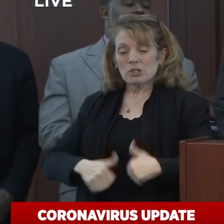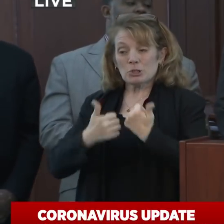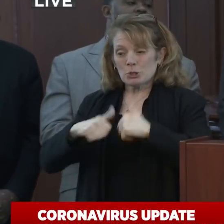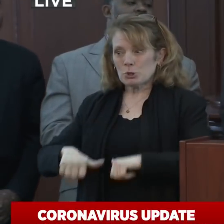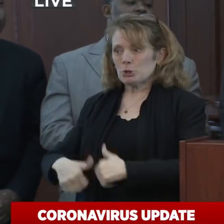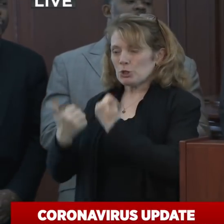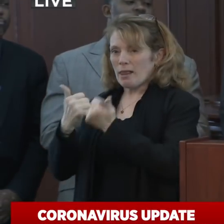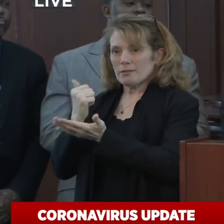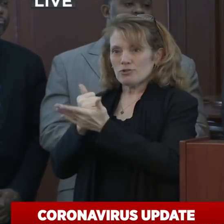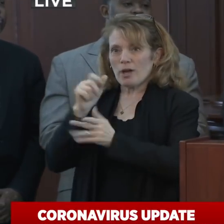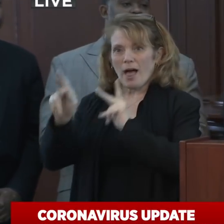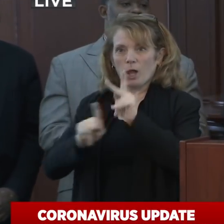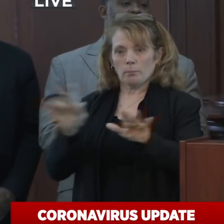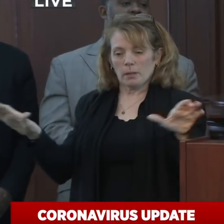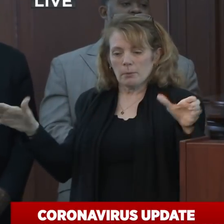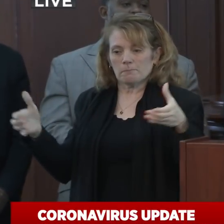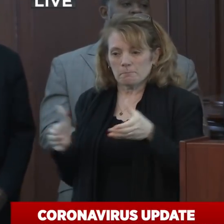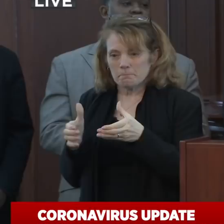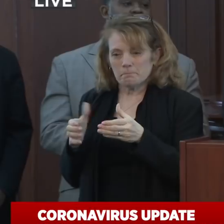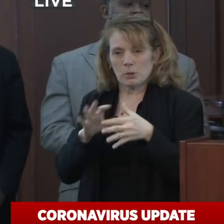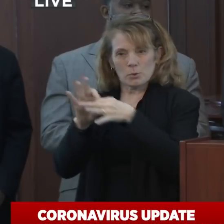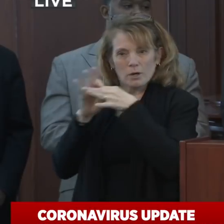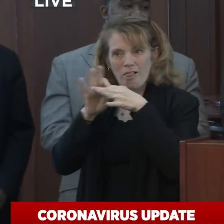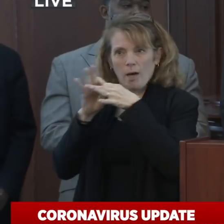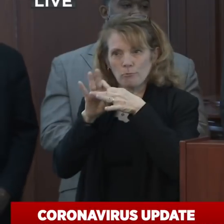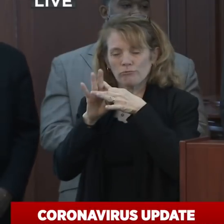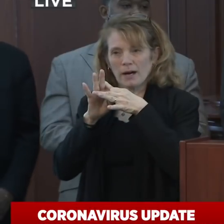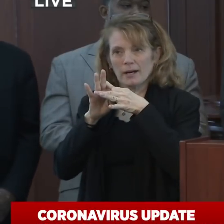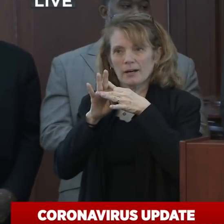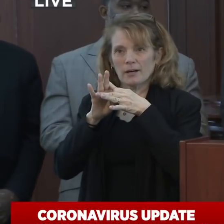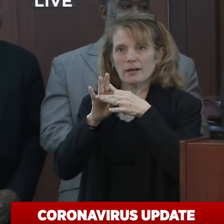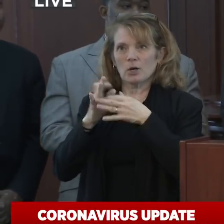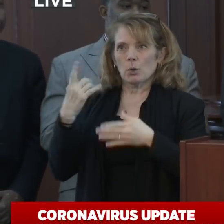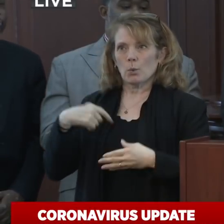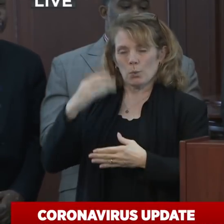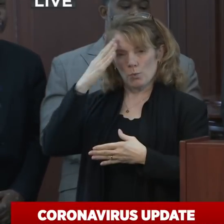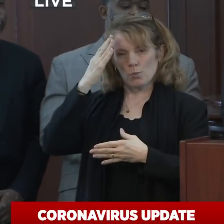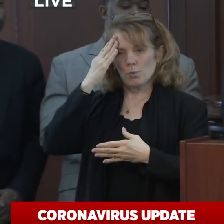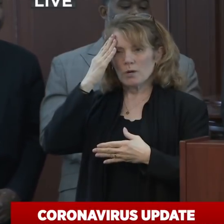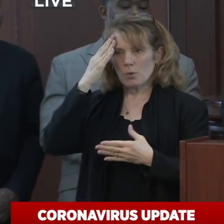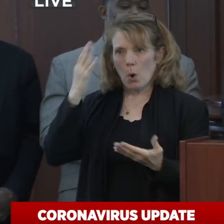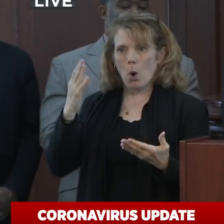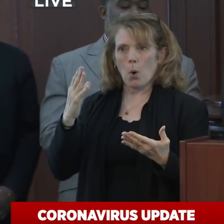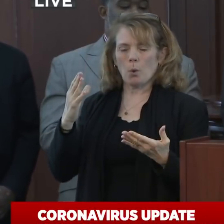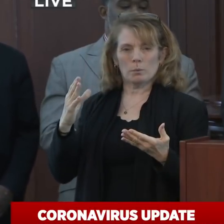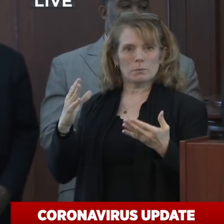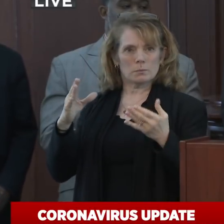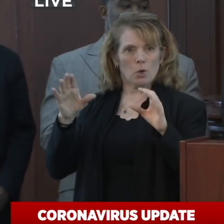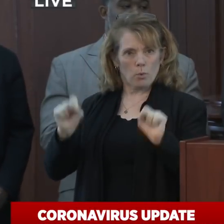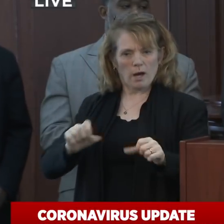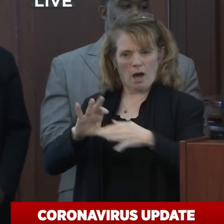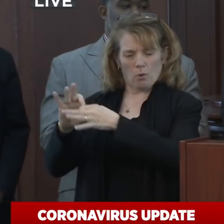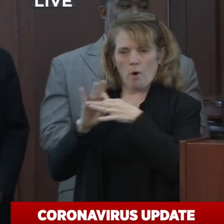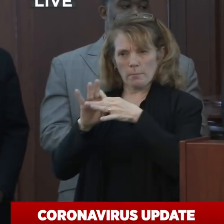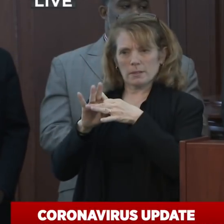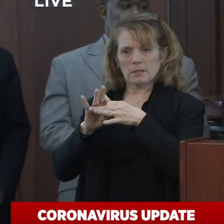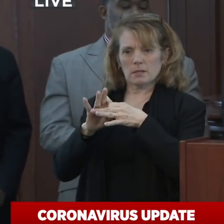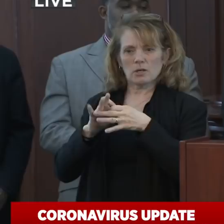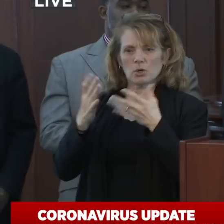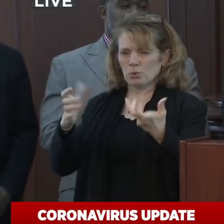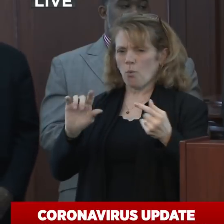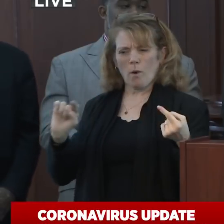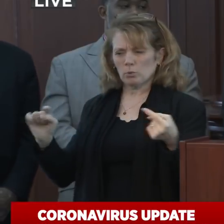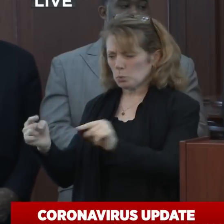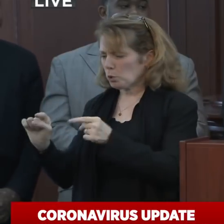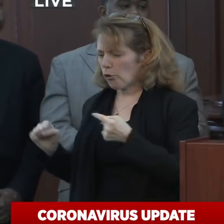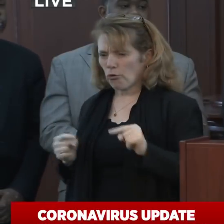communities together. They should not have us standing against each other or targeting one community or the other community. This is the